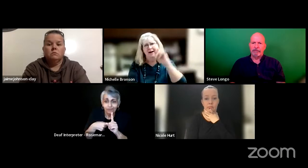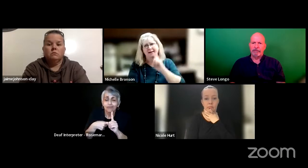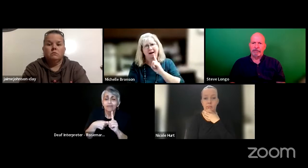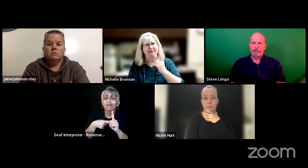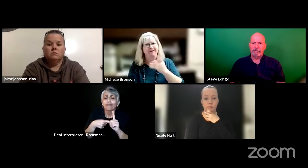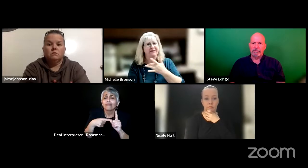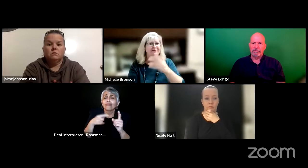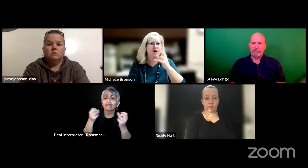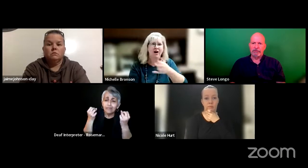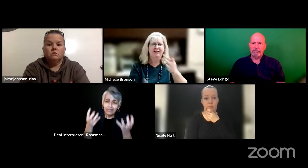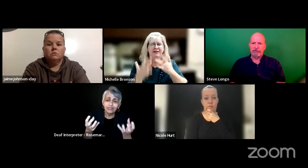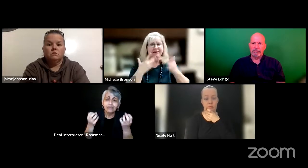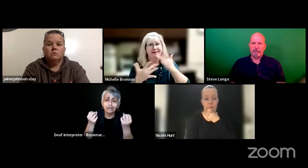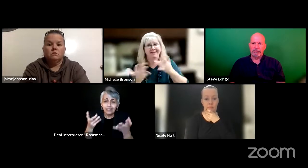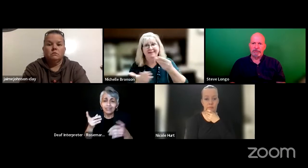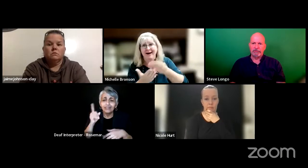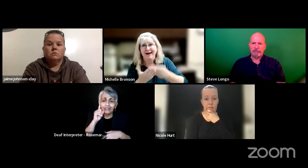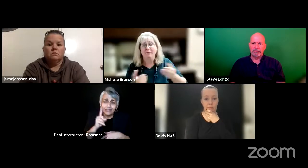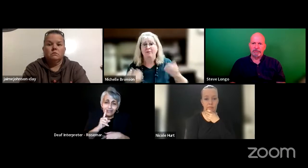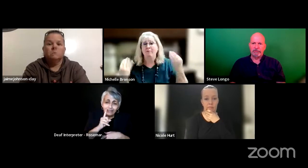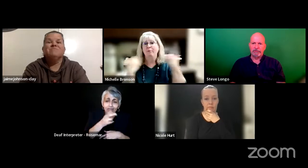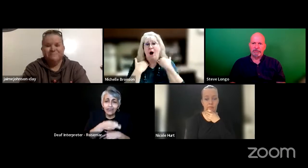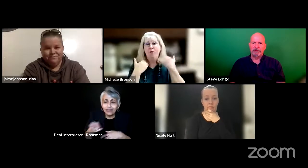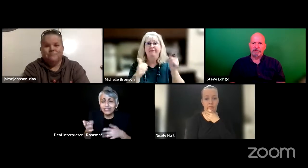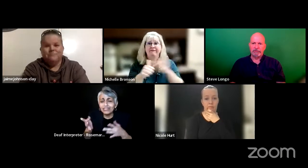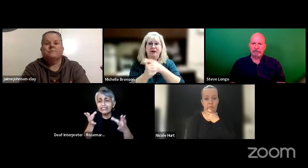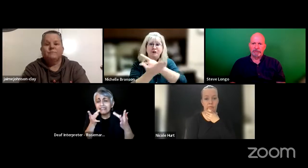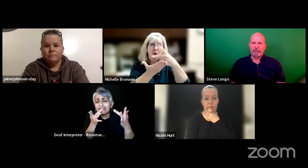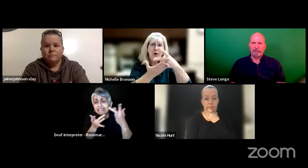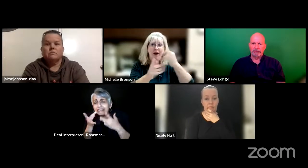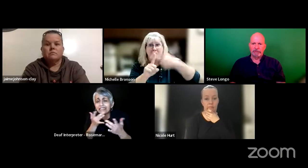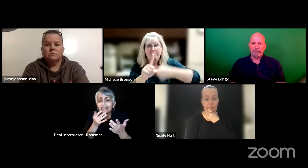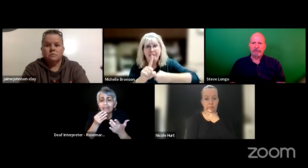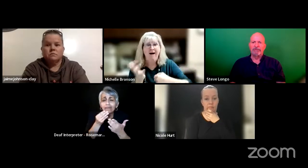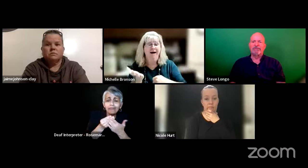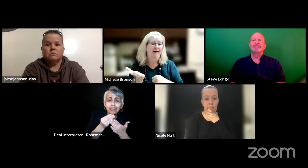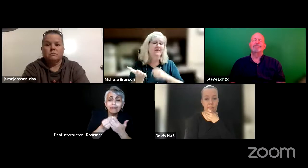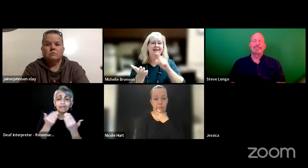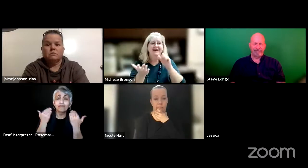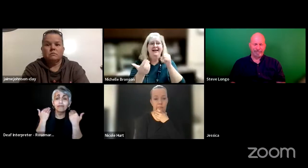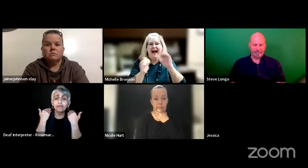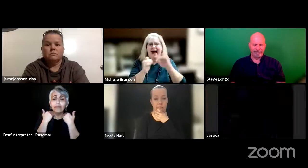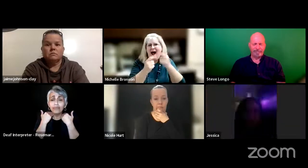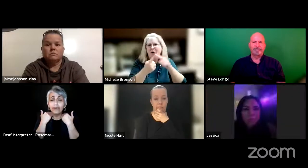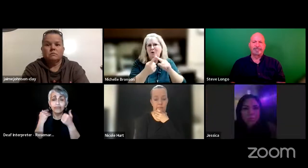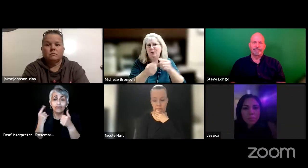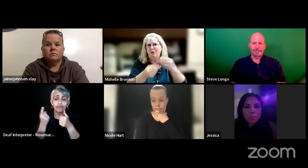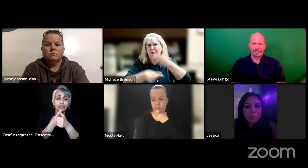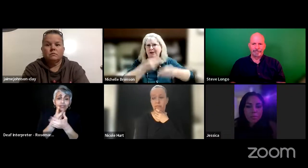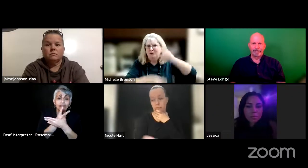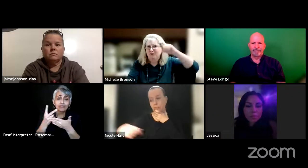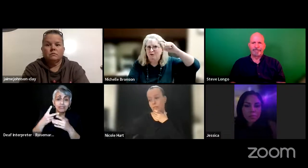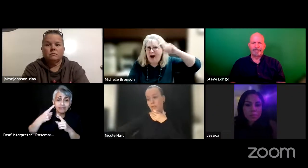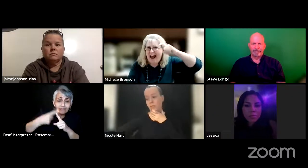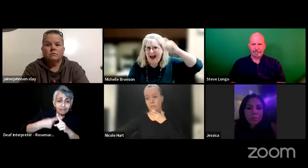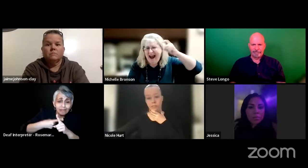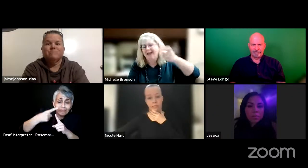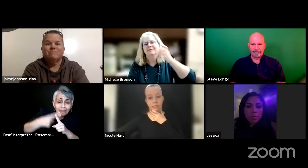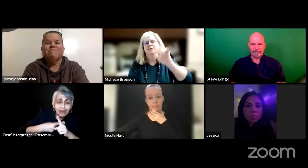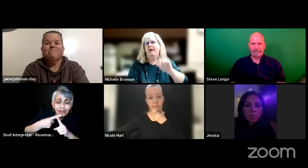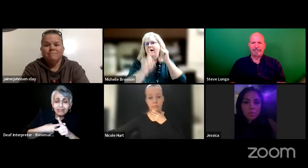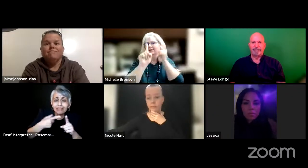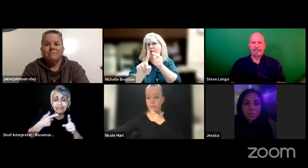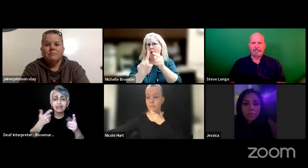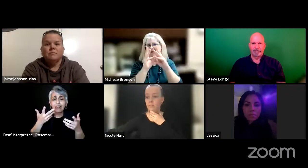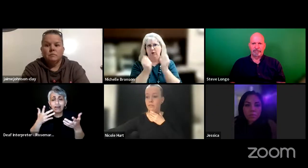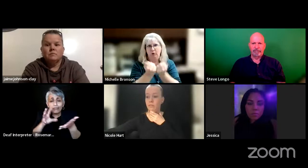fact, many of our deaf community members are often, after the first couple of weeks of the